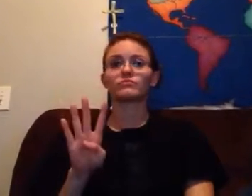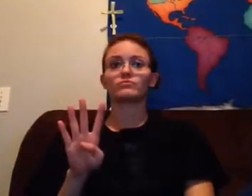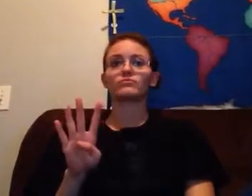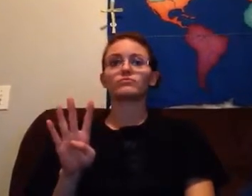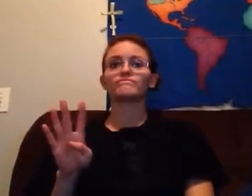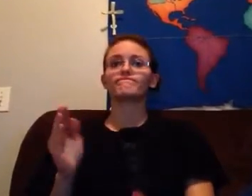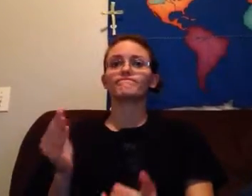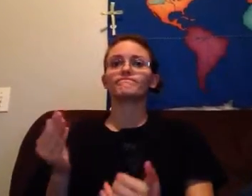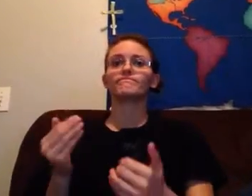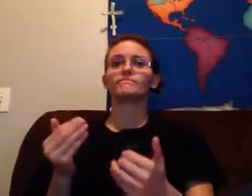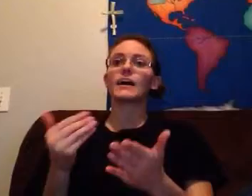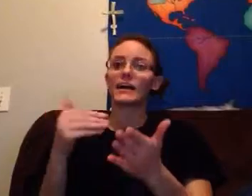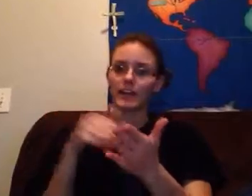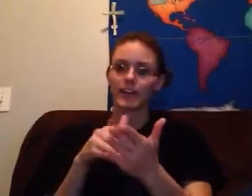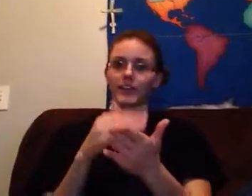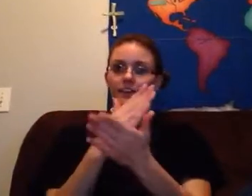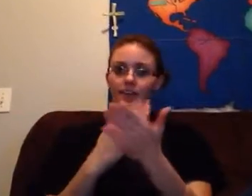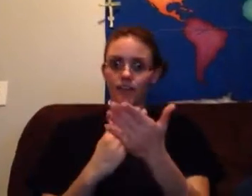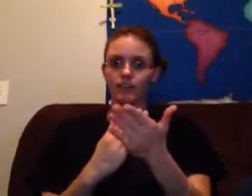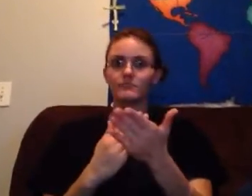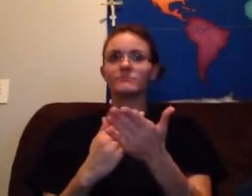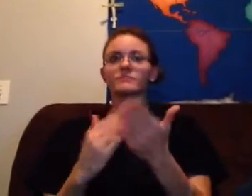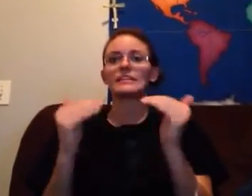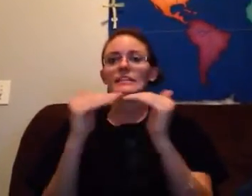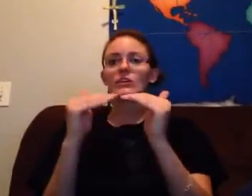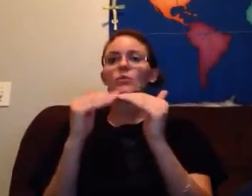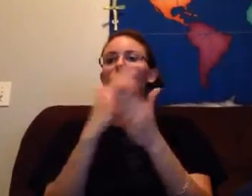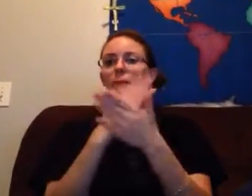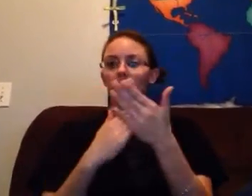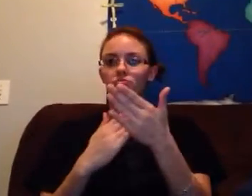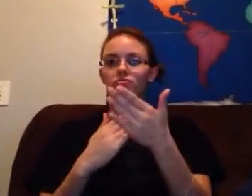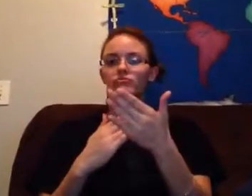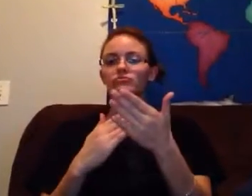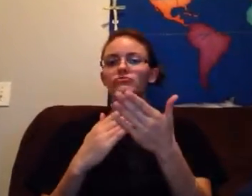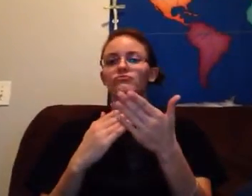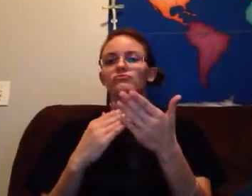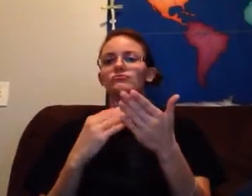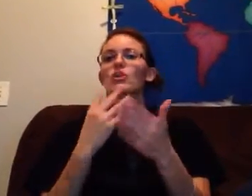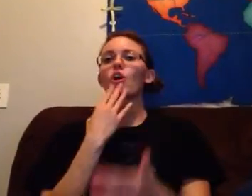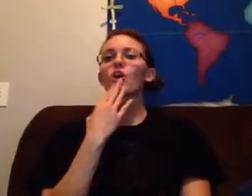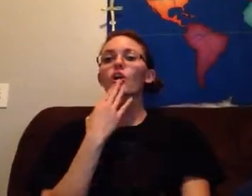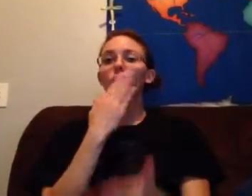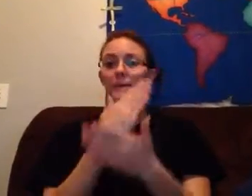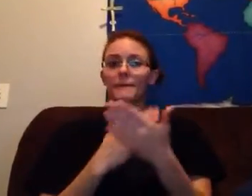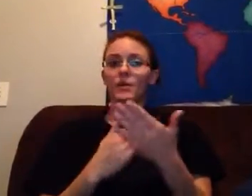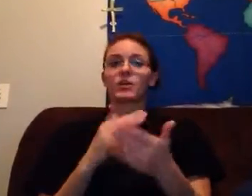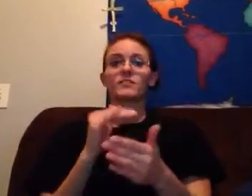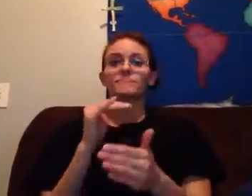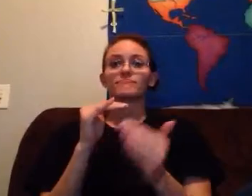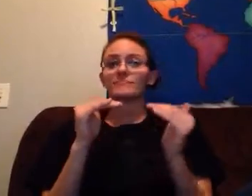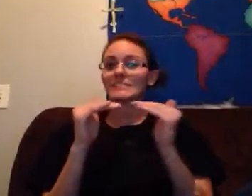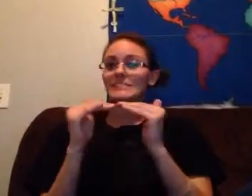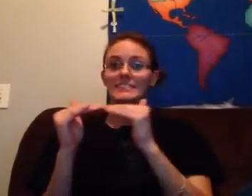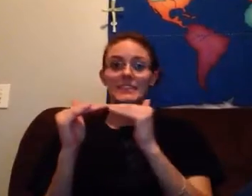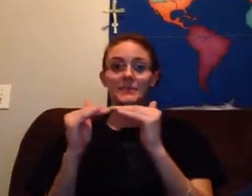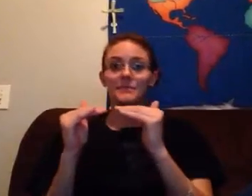cut it into equal pieces and not change what I've shaded and come up with more equivalent fractions to 1/2. And I